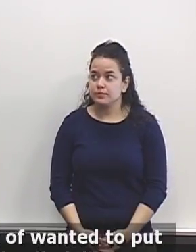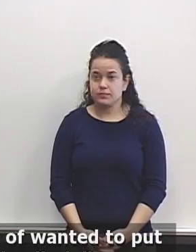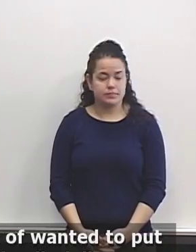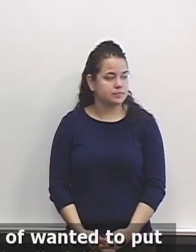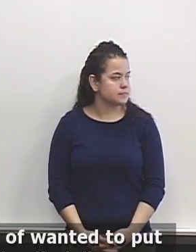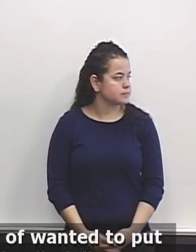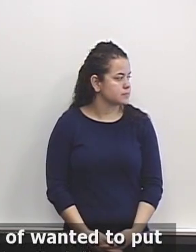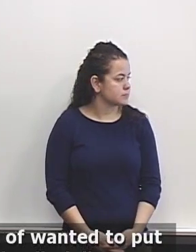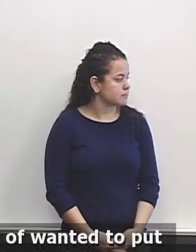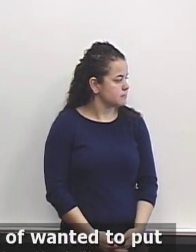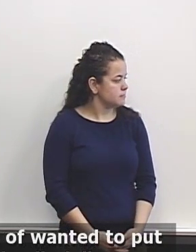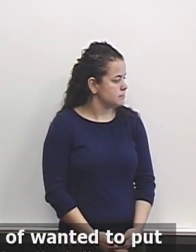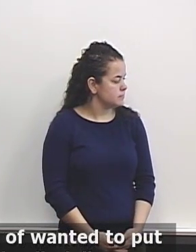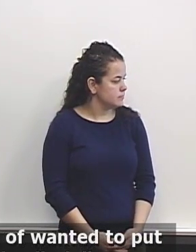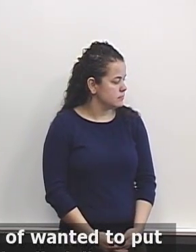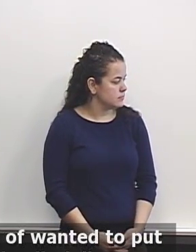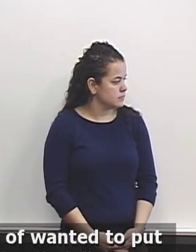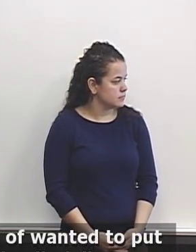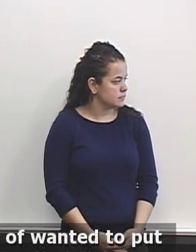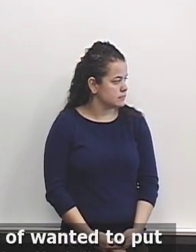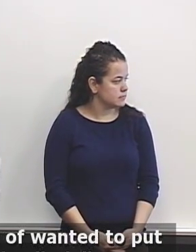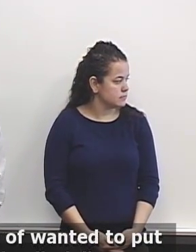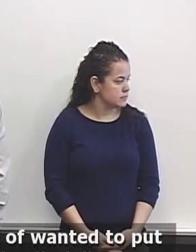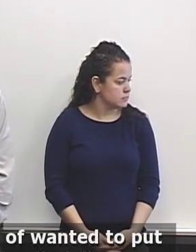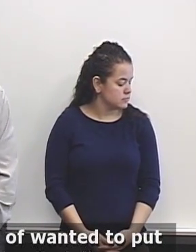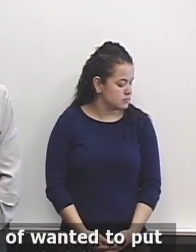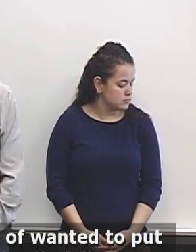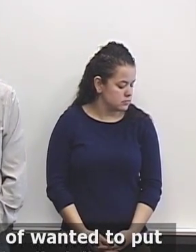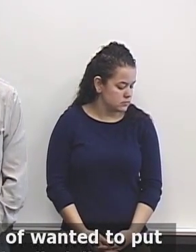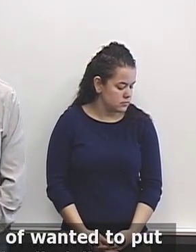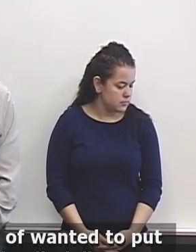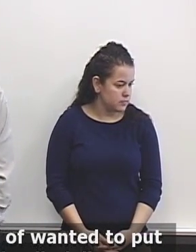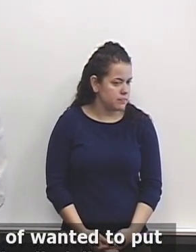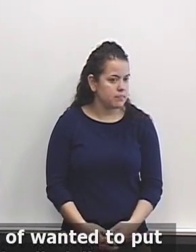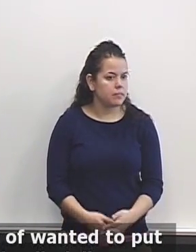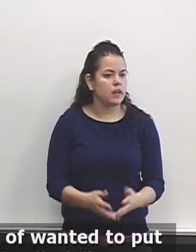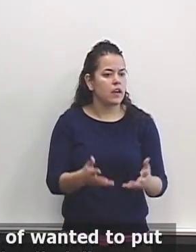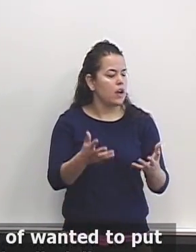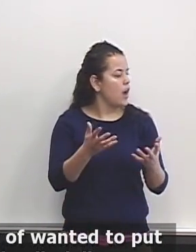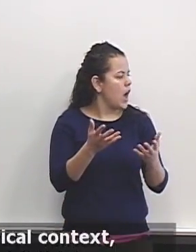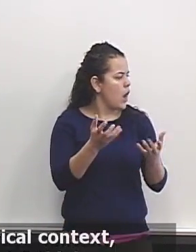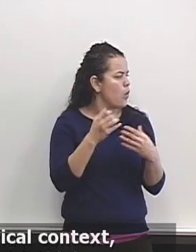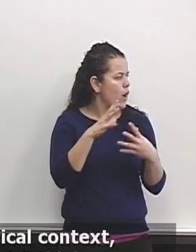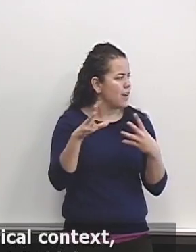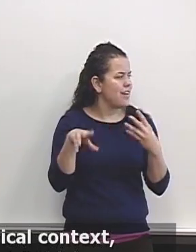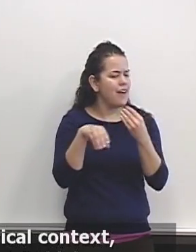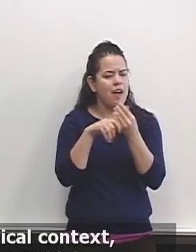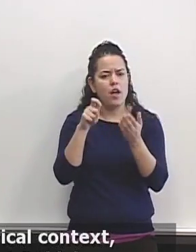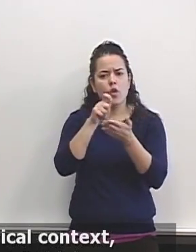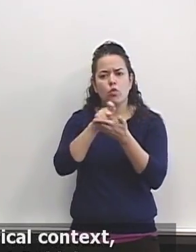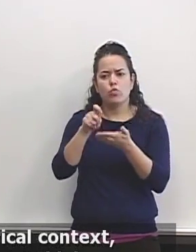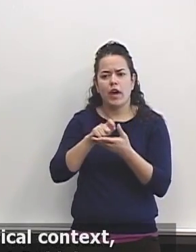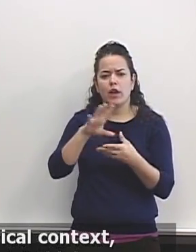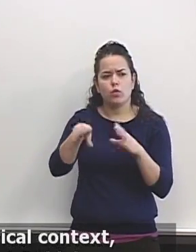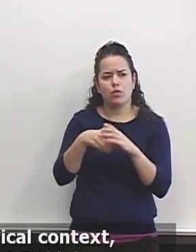And I just kind of wanted to put writing in the disciplines in a historical